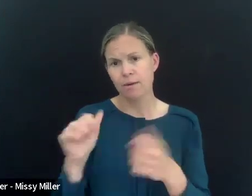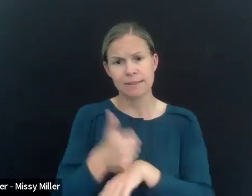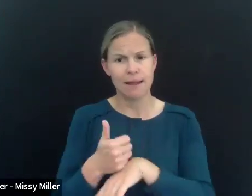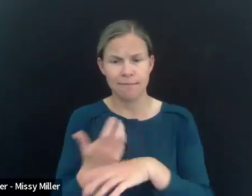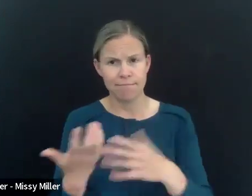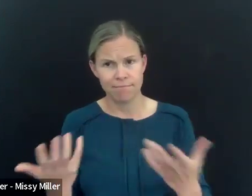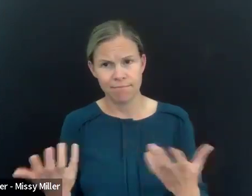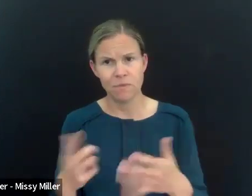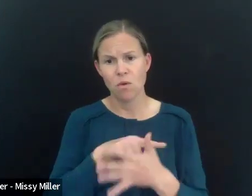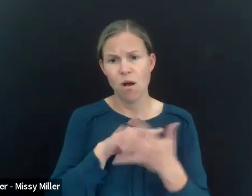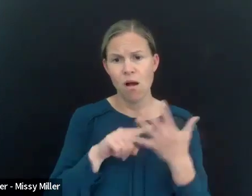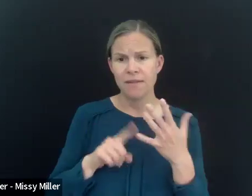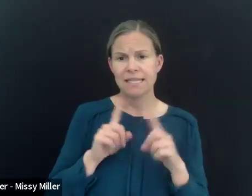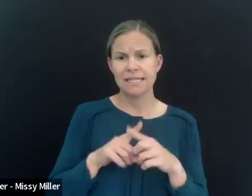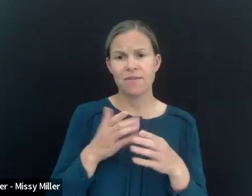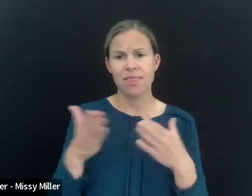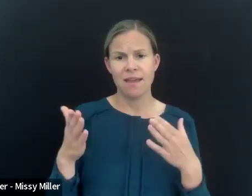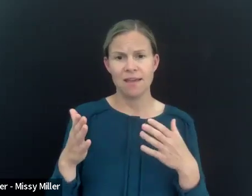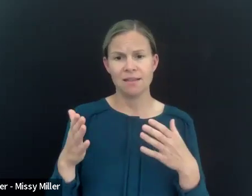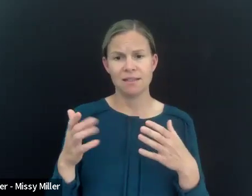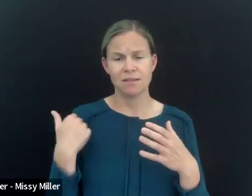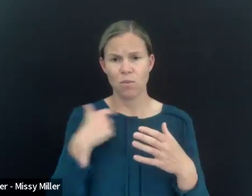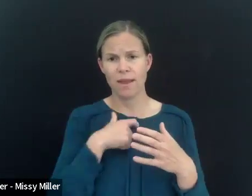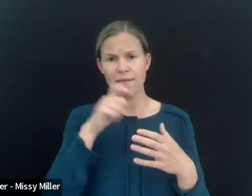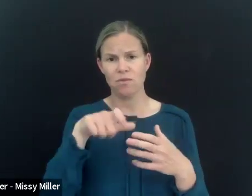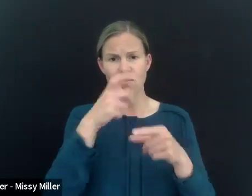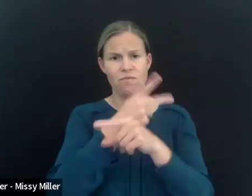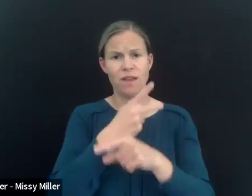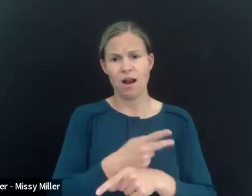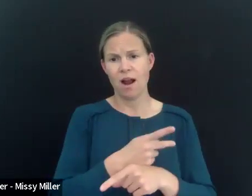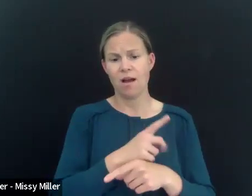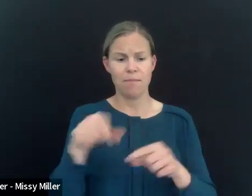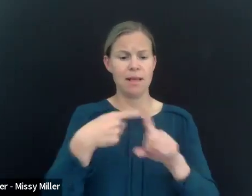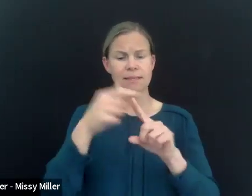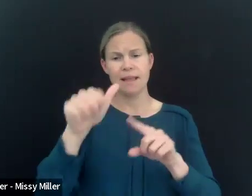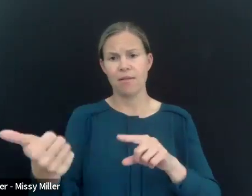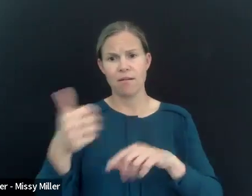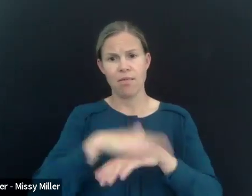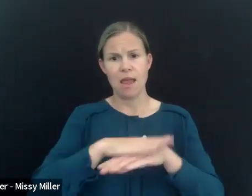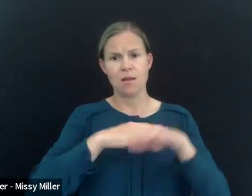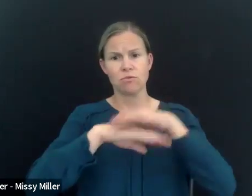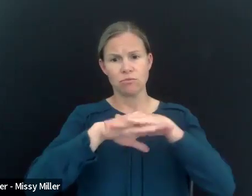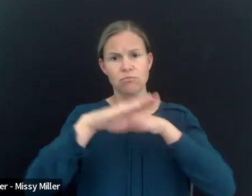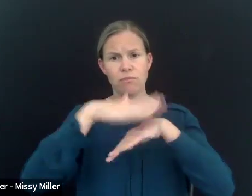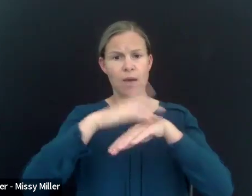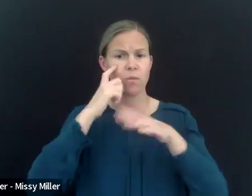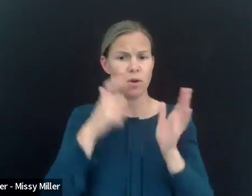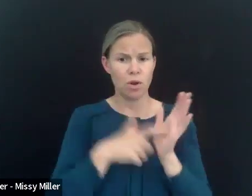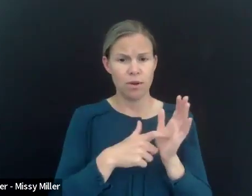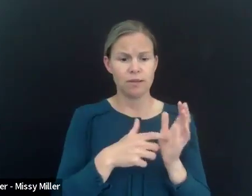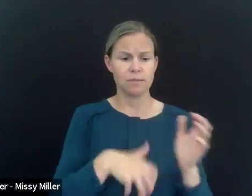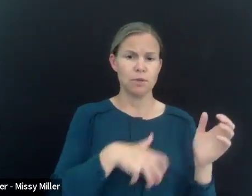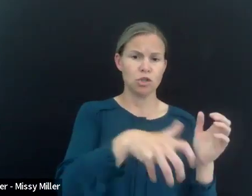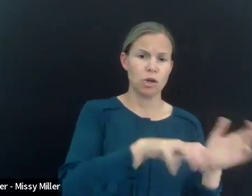right? So it's all of those things on layered upon layered of all the other larger things that we see happen in other regions. Maternal mortality,